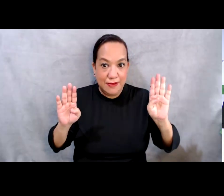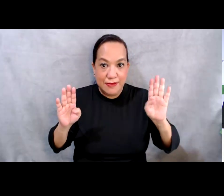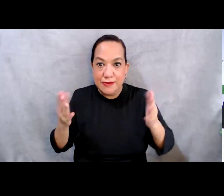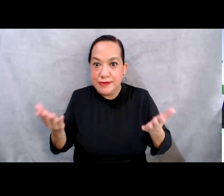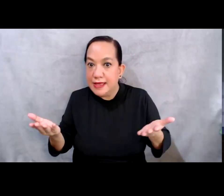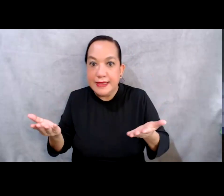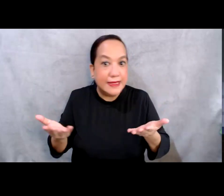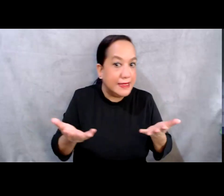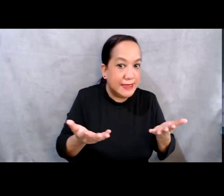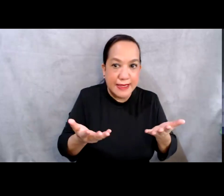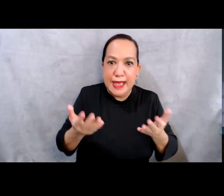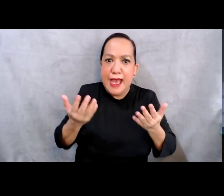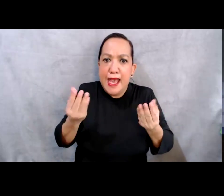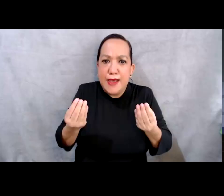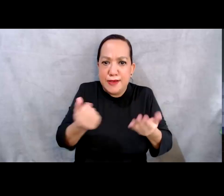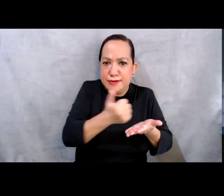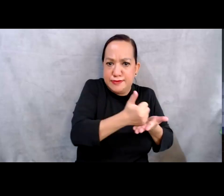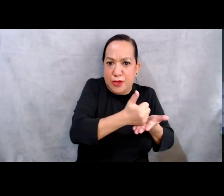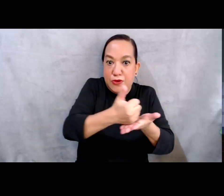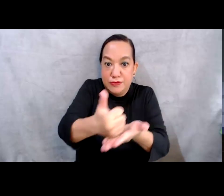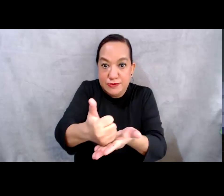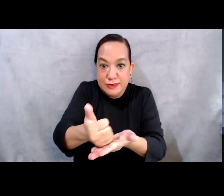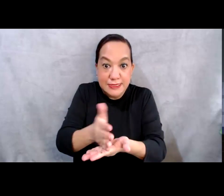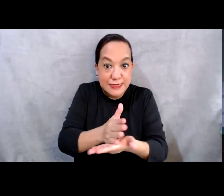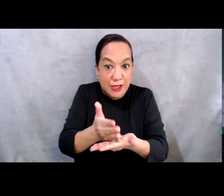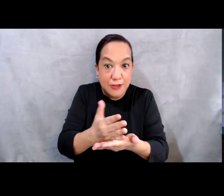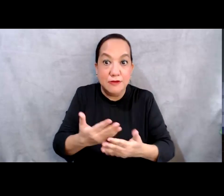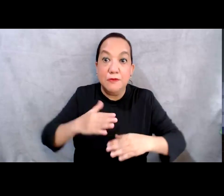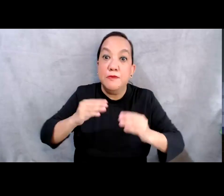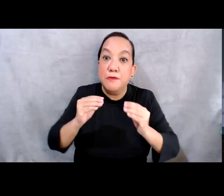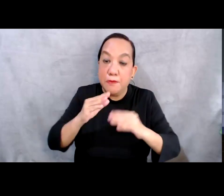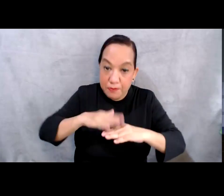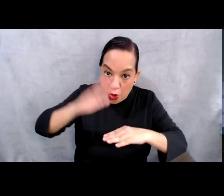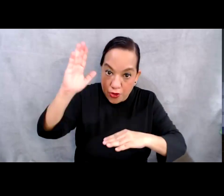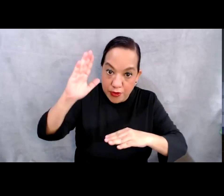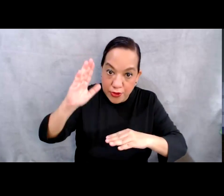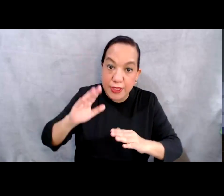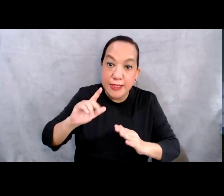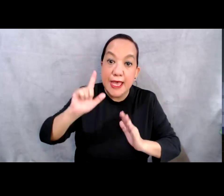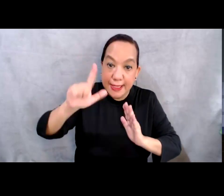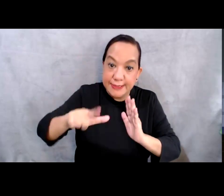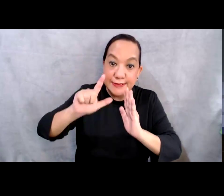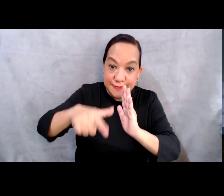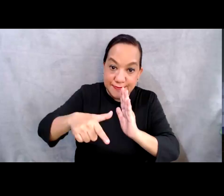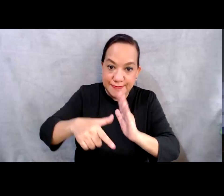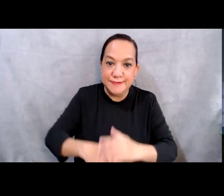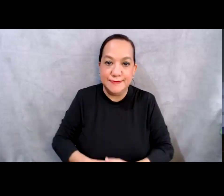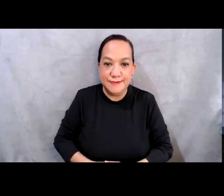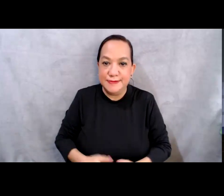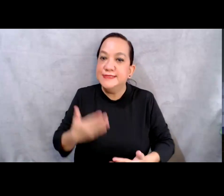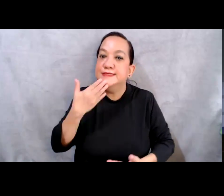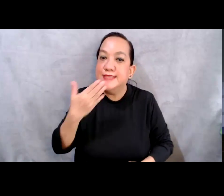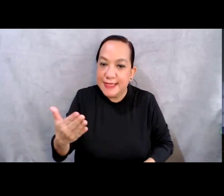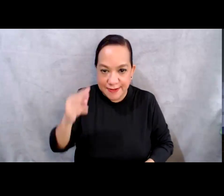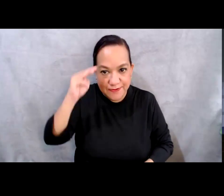other stories later. Thank you so much. Thank you, Hemantha. I'd like to call Sukarel Dukasaran from